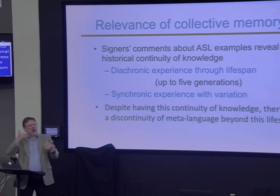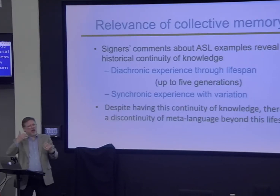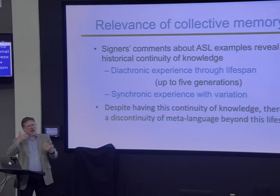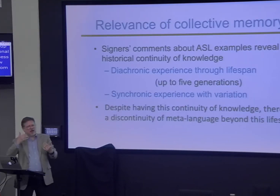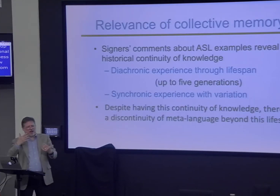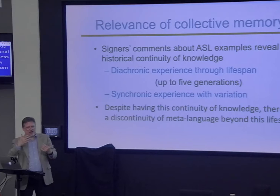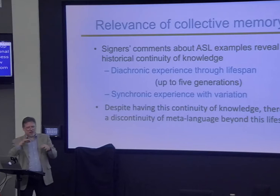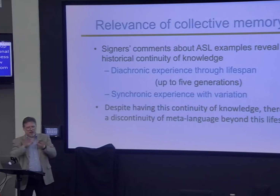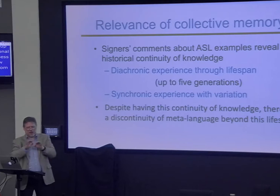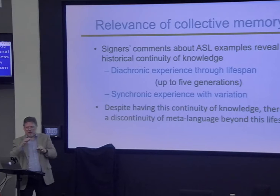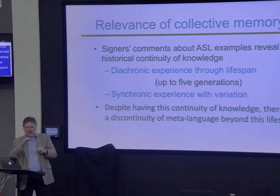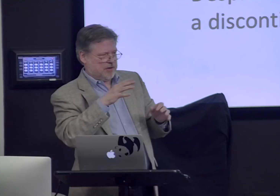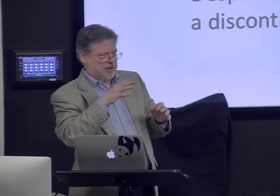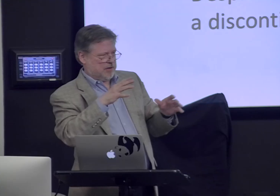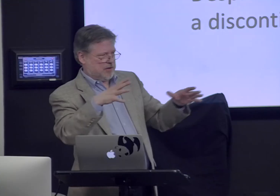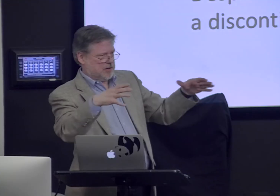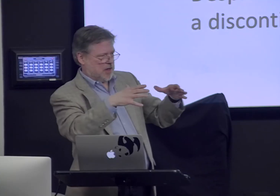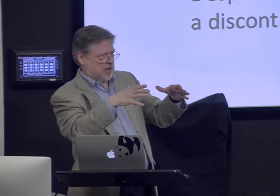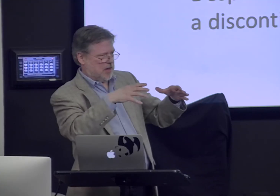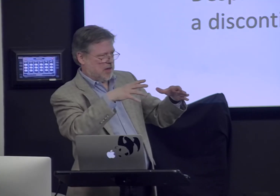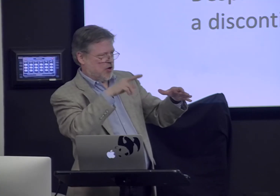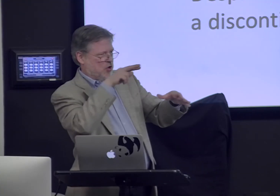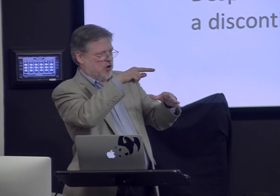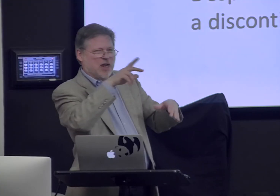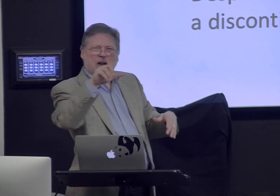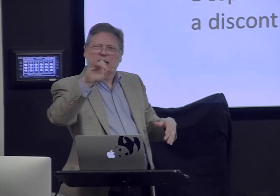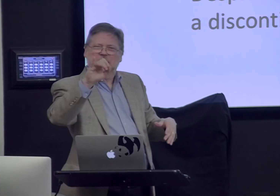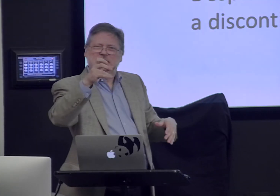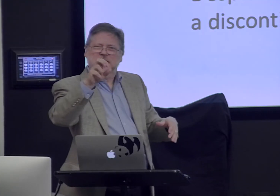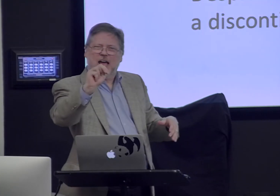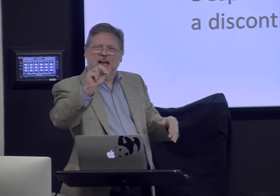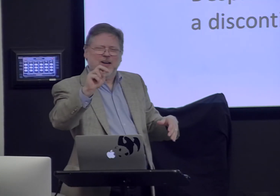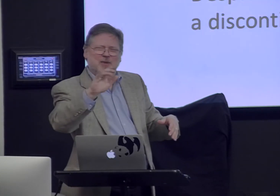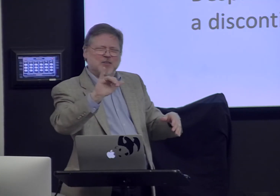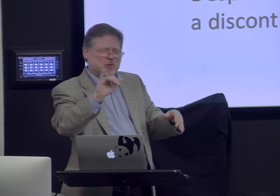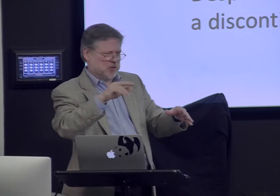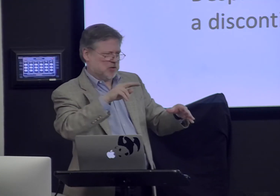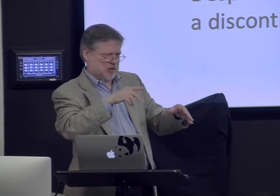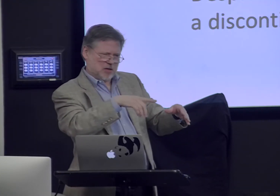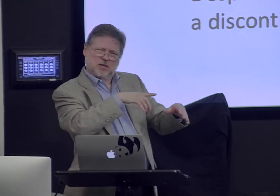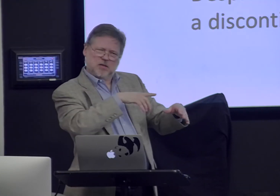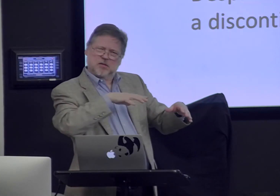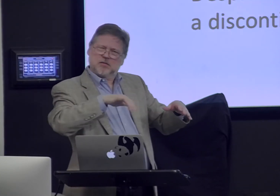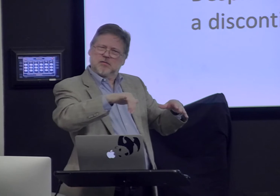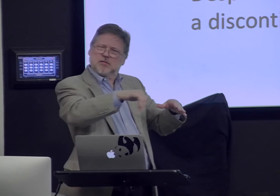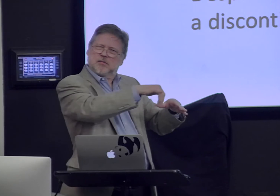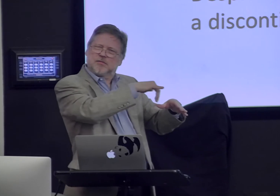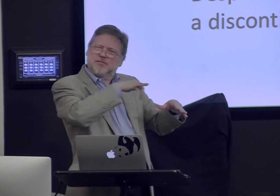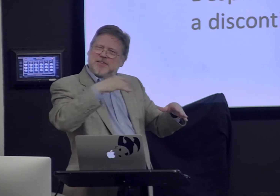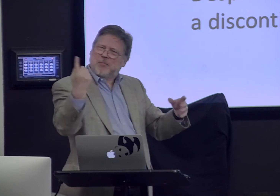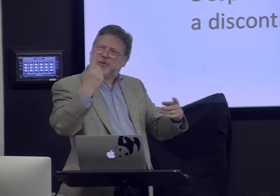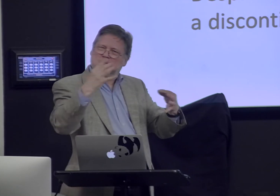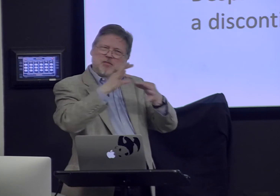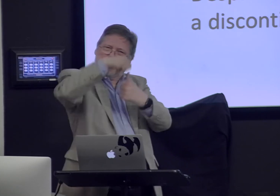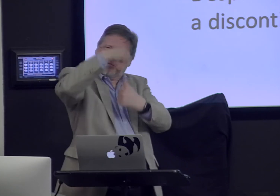But still, we were able to get data from these participants and look at families where it was available to us. You